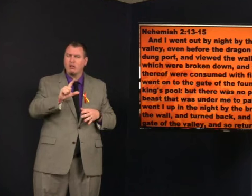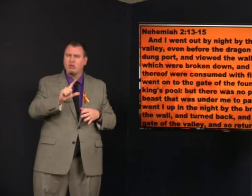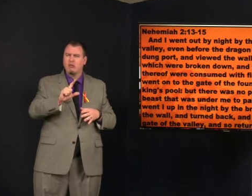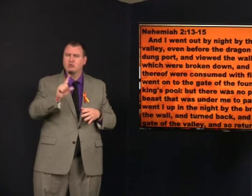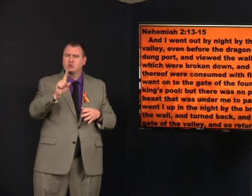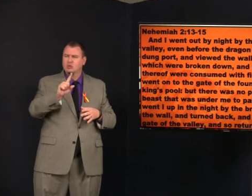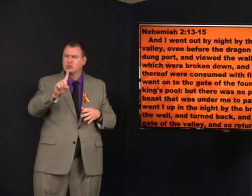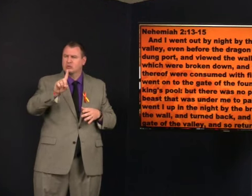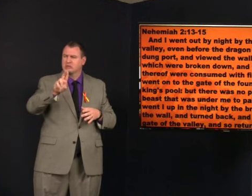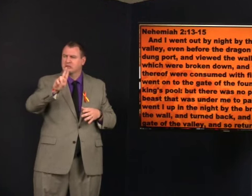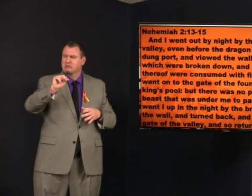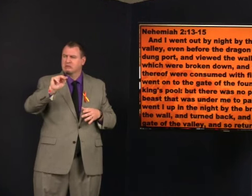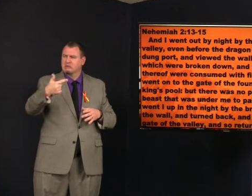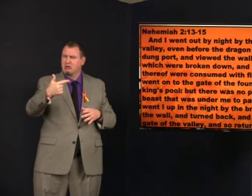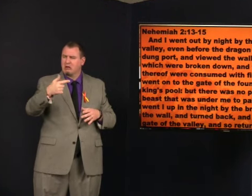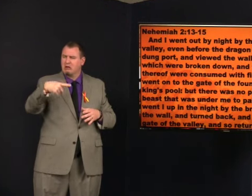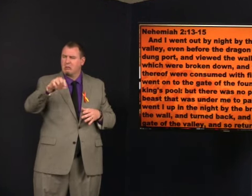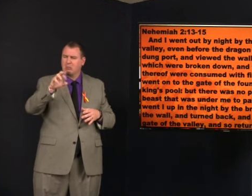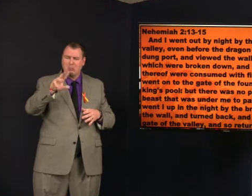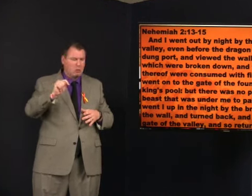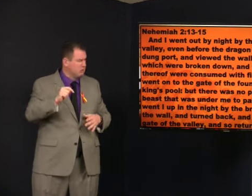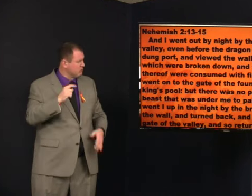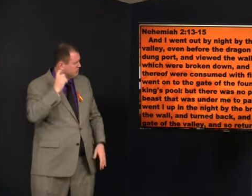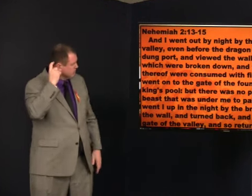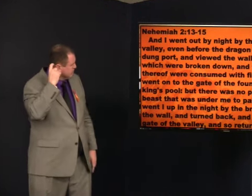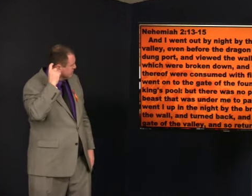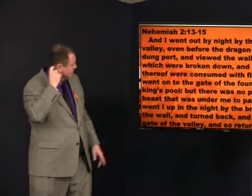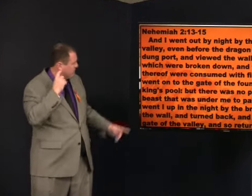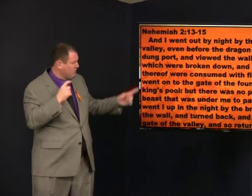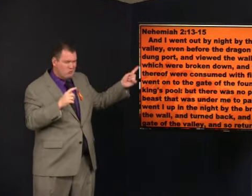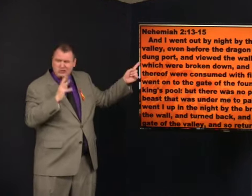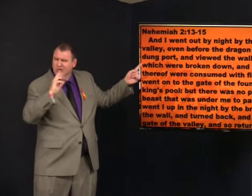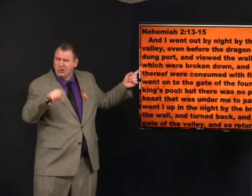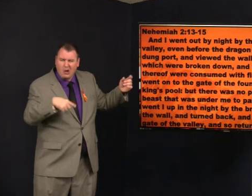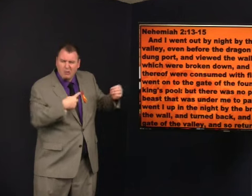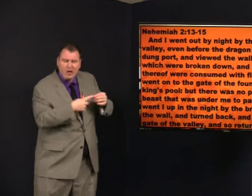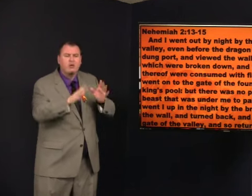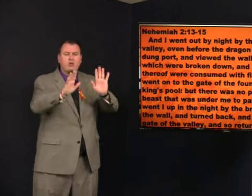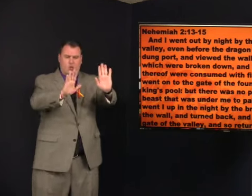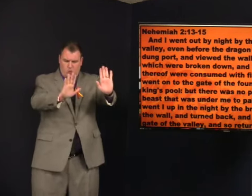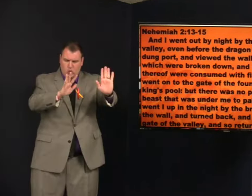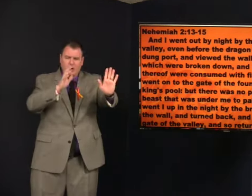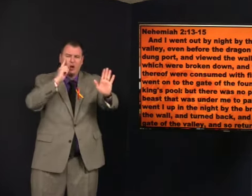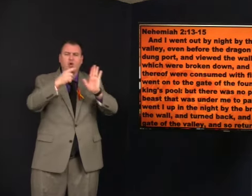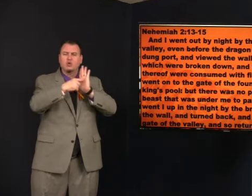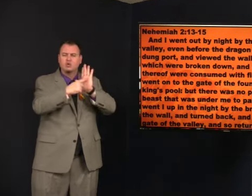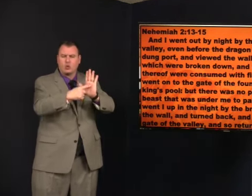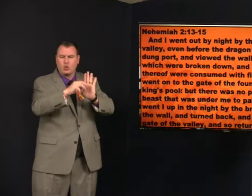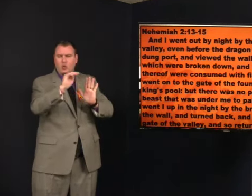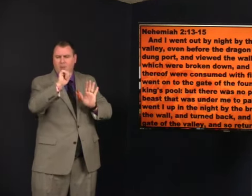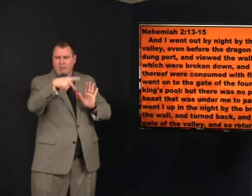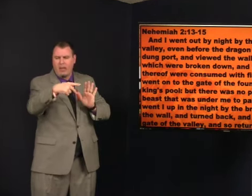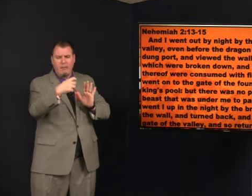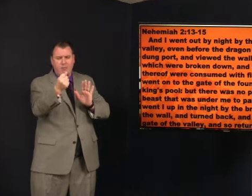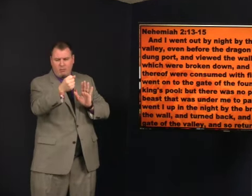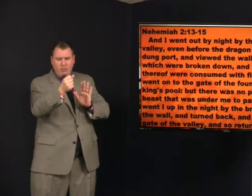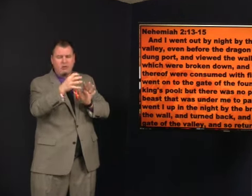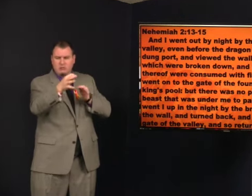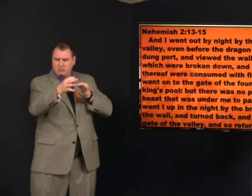even before the dragon well, and to the dung port. What are we talking about here? I'll show